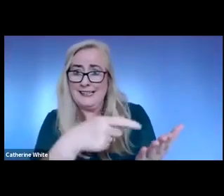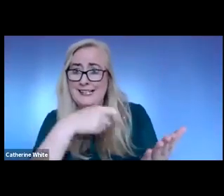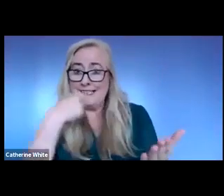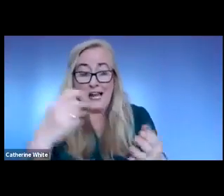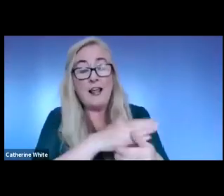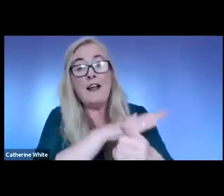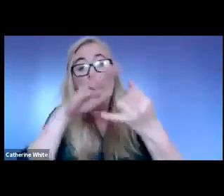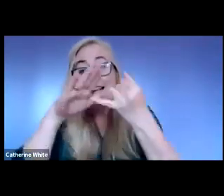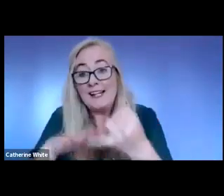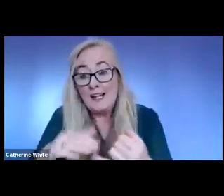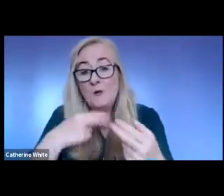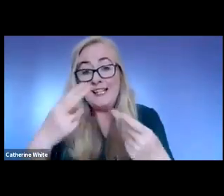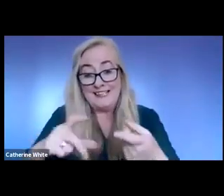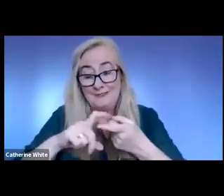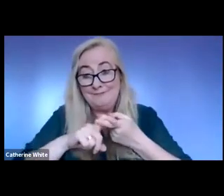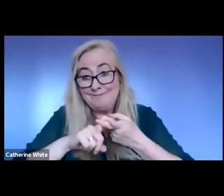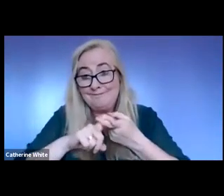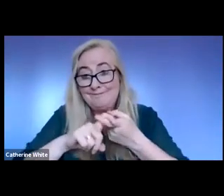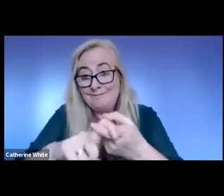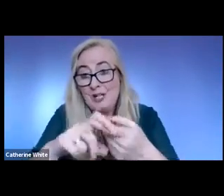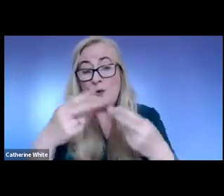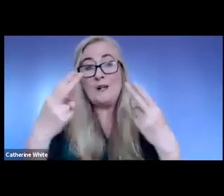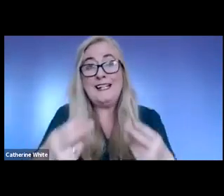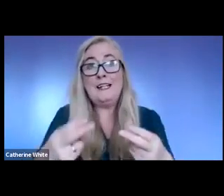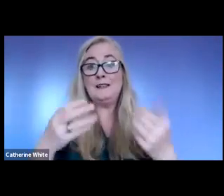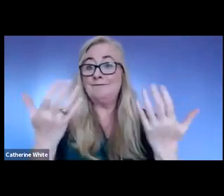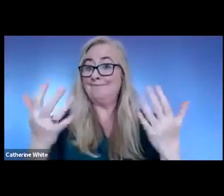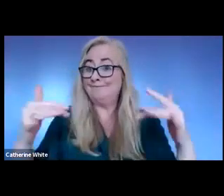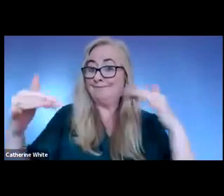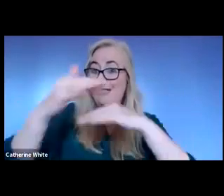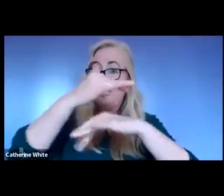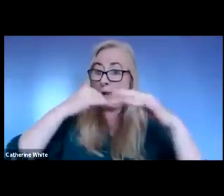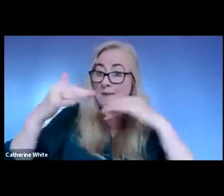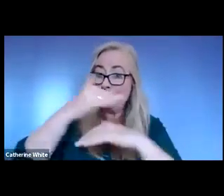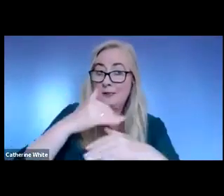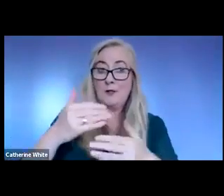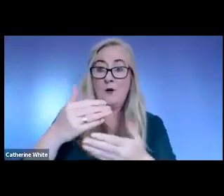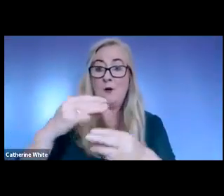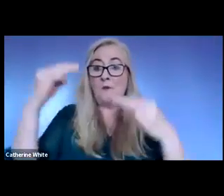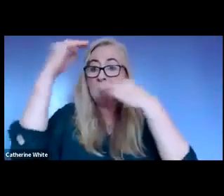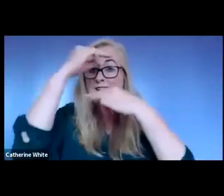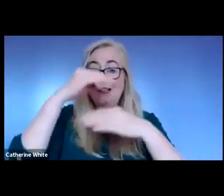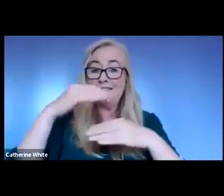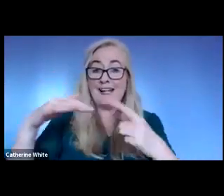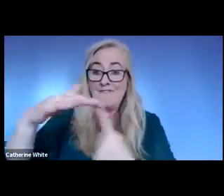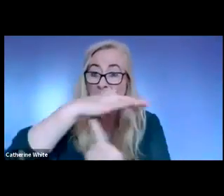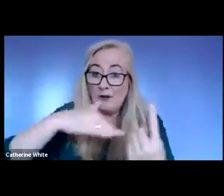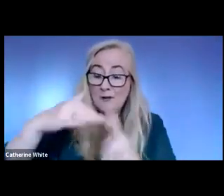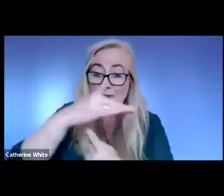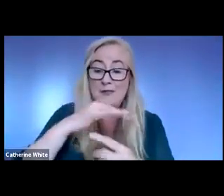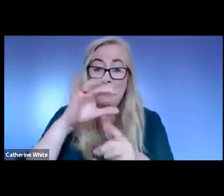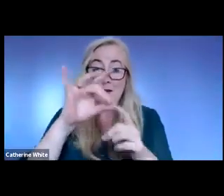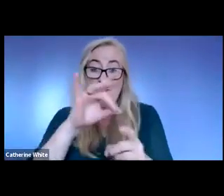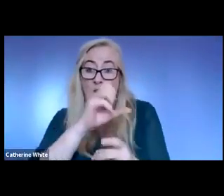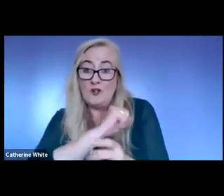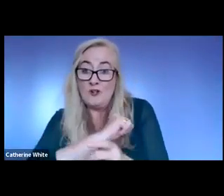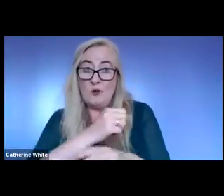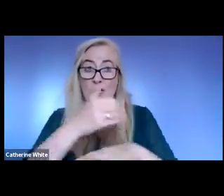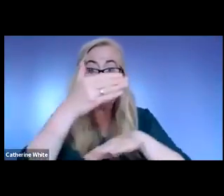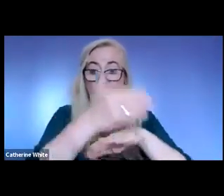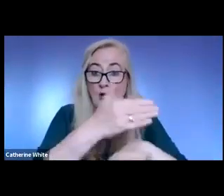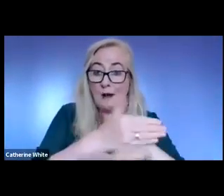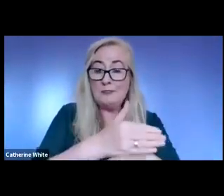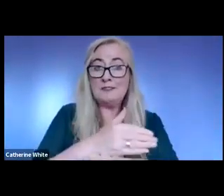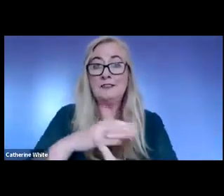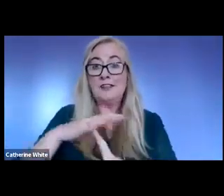we need sustainability. We need climate justice. We need to protect the environment. We need to have sustainability in terms of jobs and rural